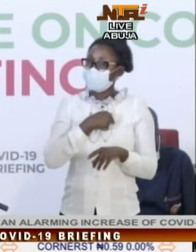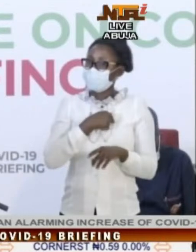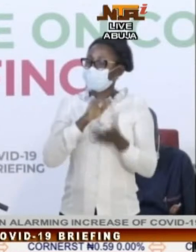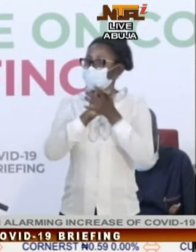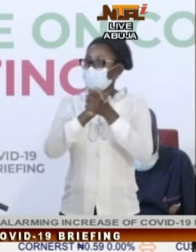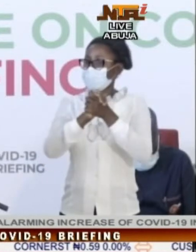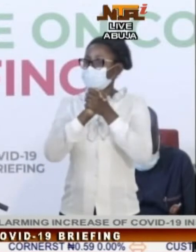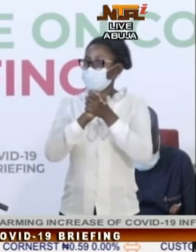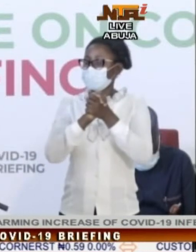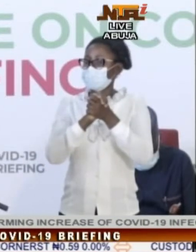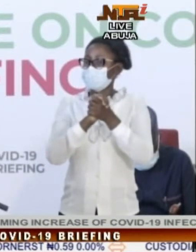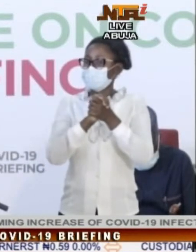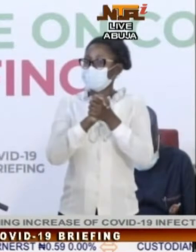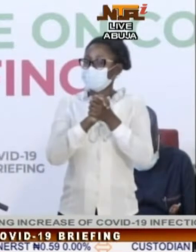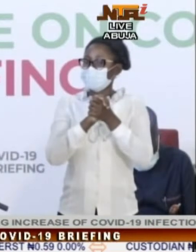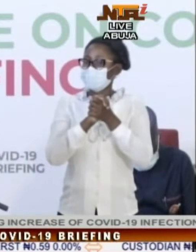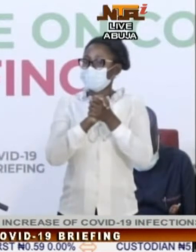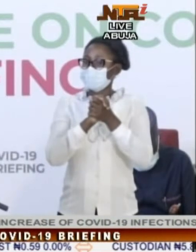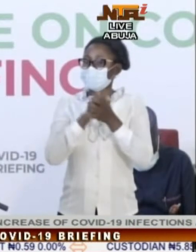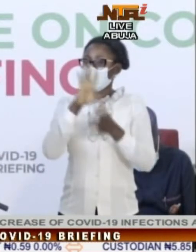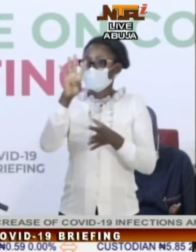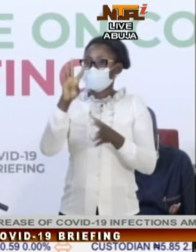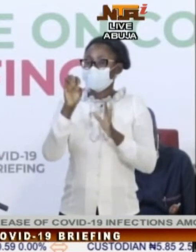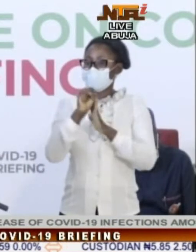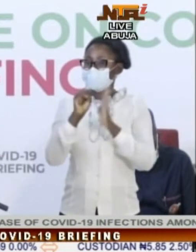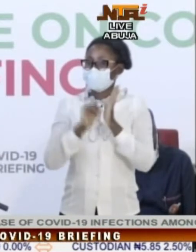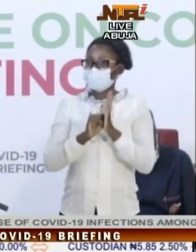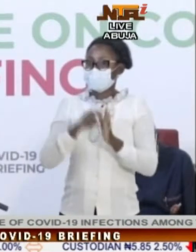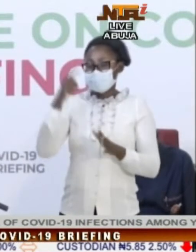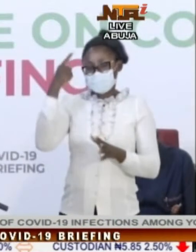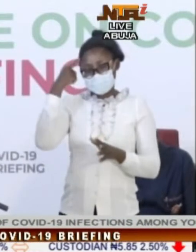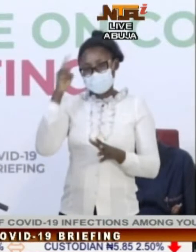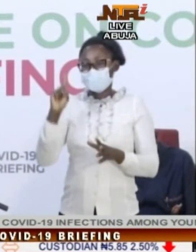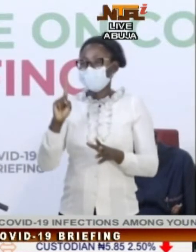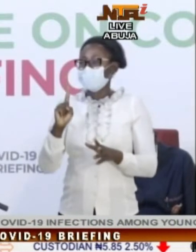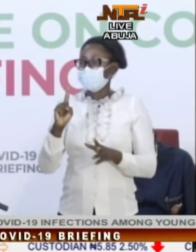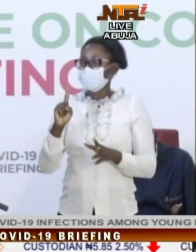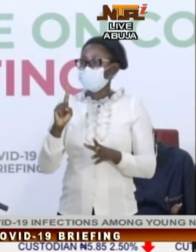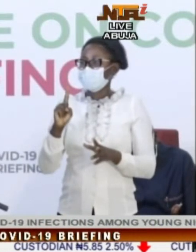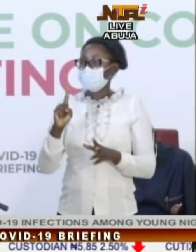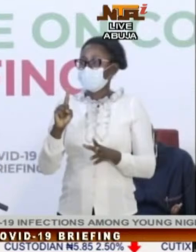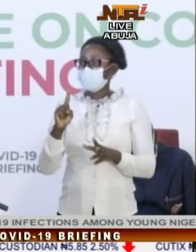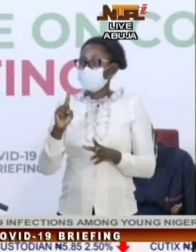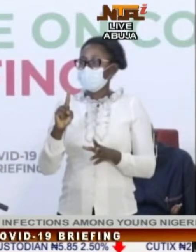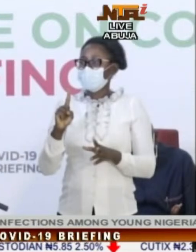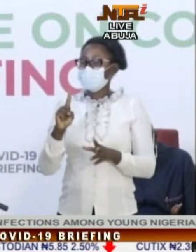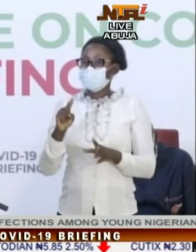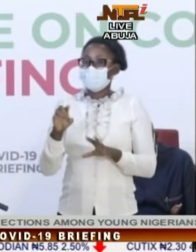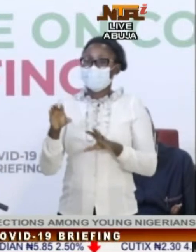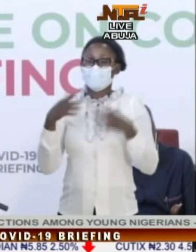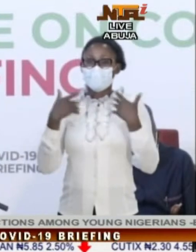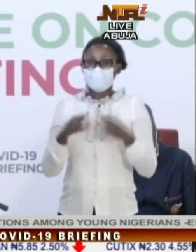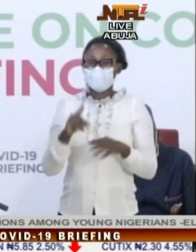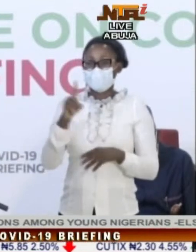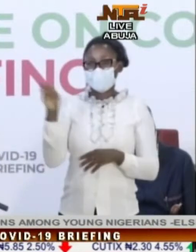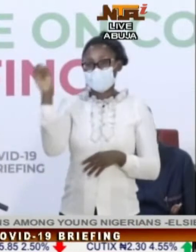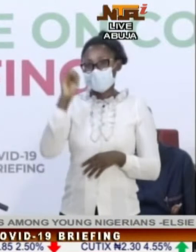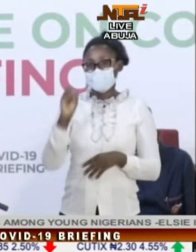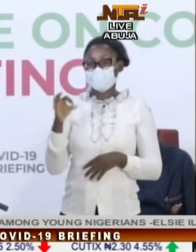congratulate 4 states for achieving 1% of their testing target.